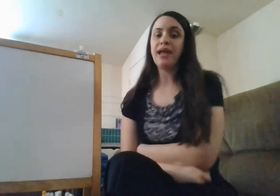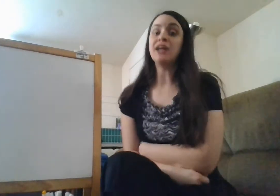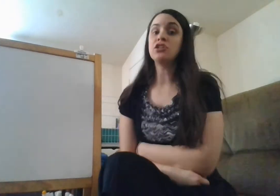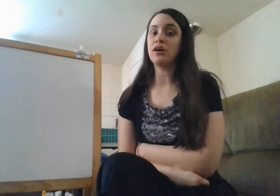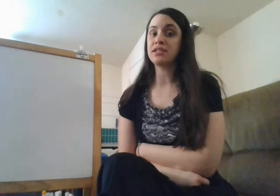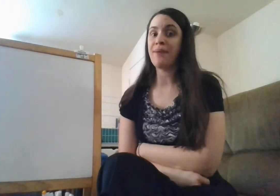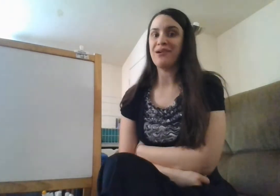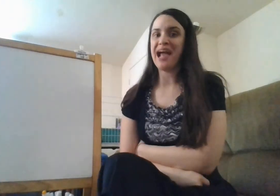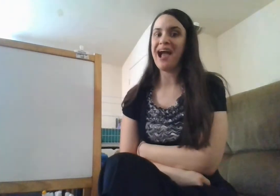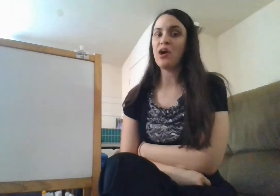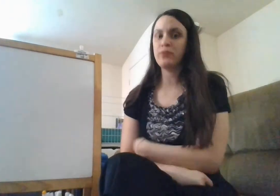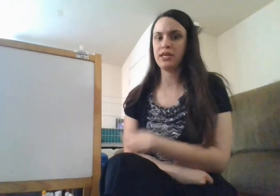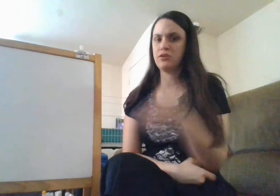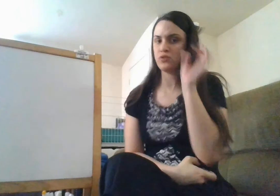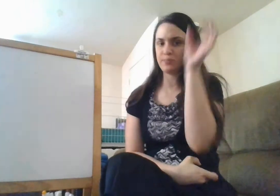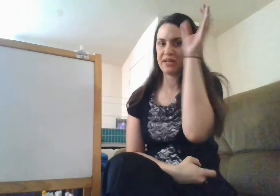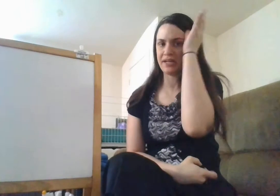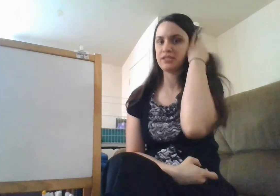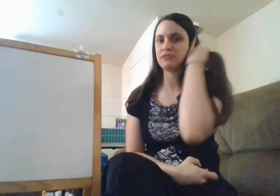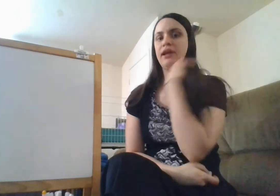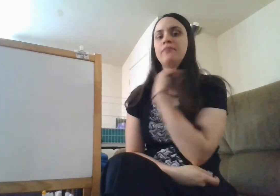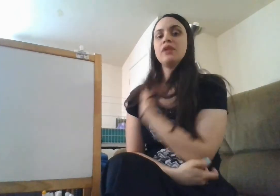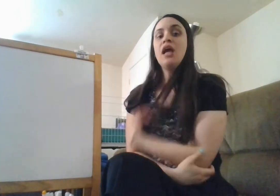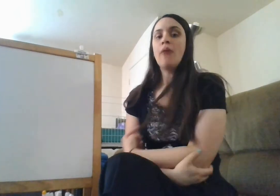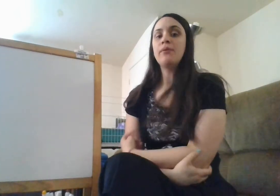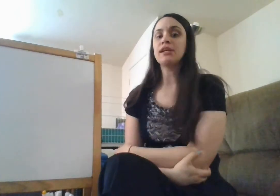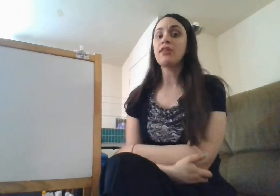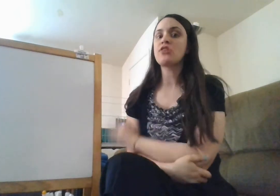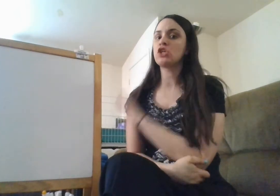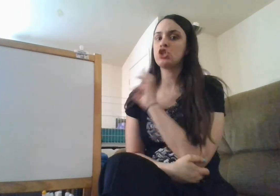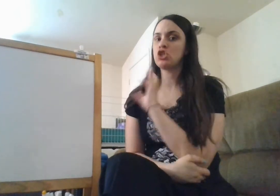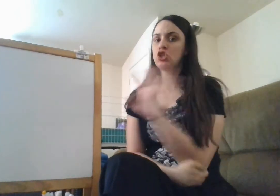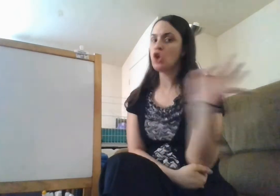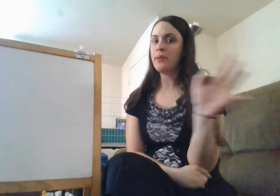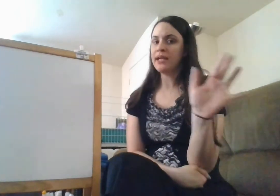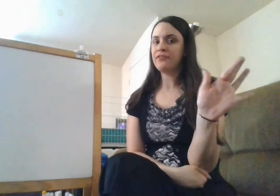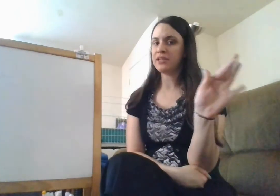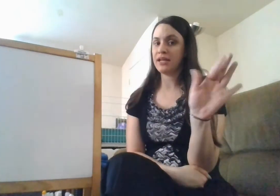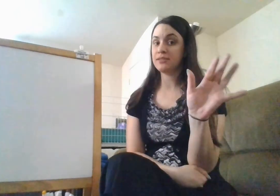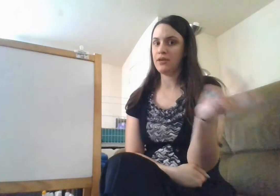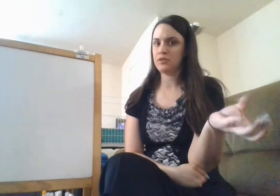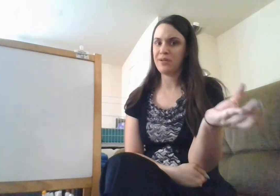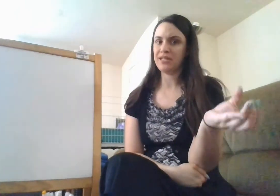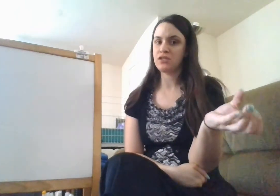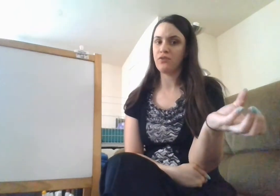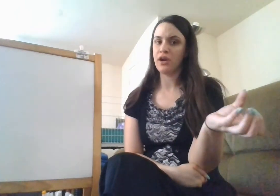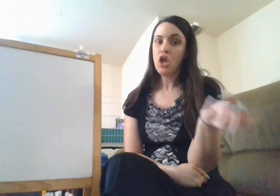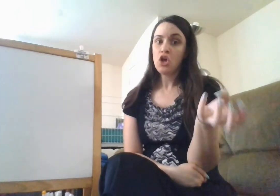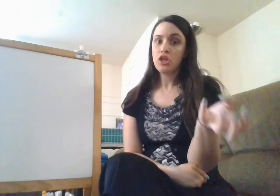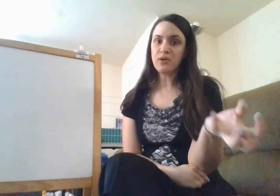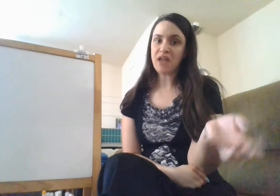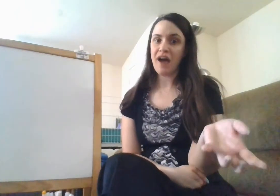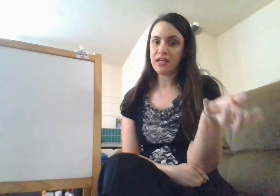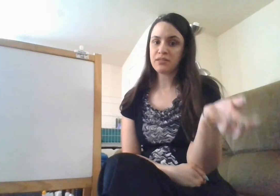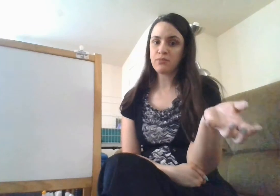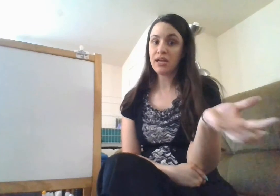had talked about how we use plants, right? And we talked about that there's so many different things we use plants for. The most obvious one